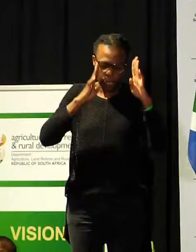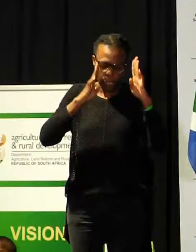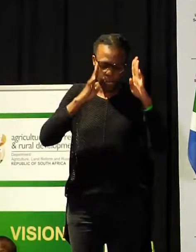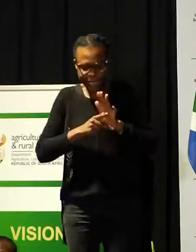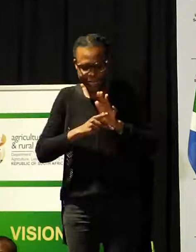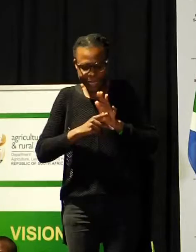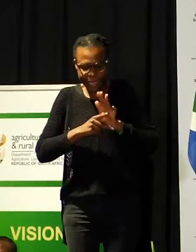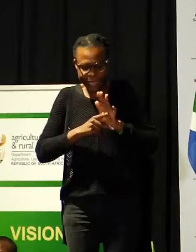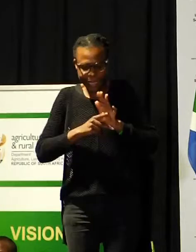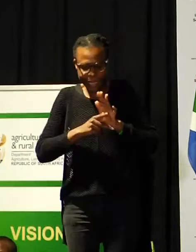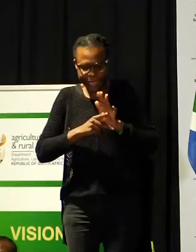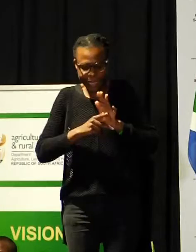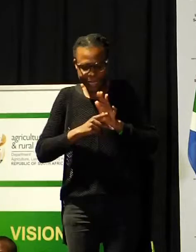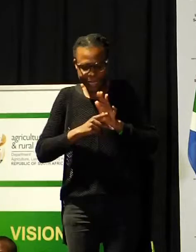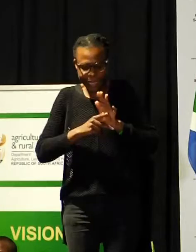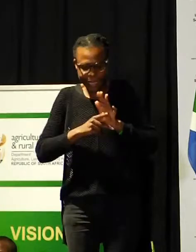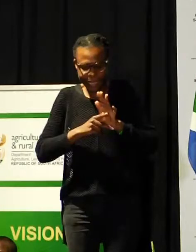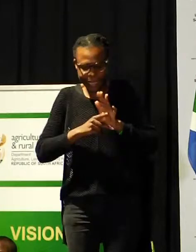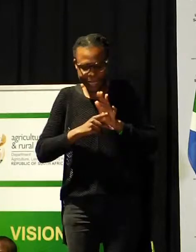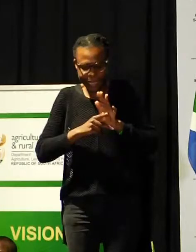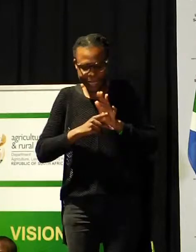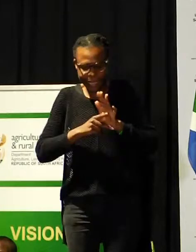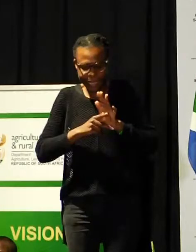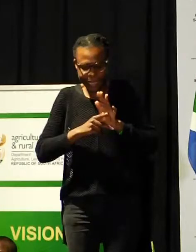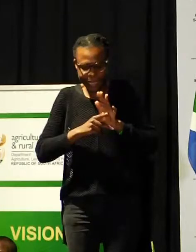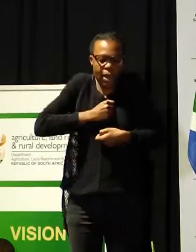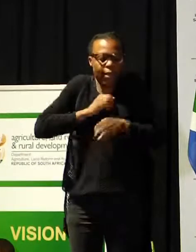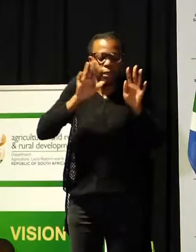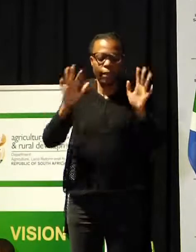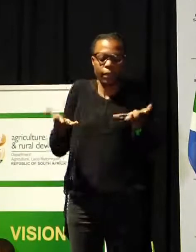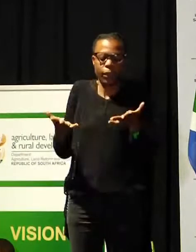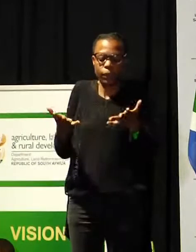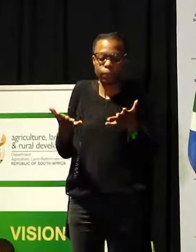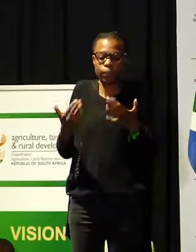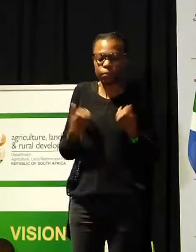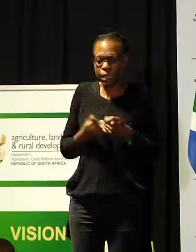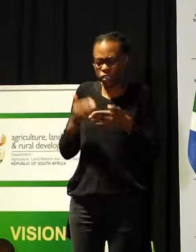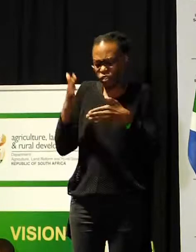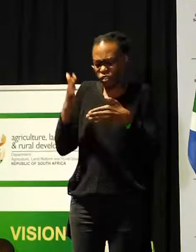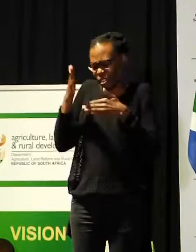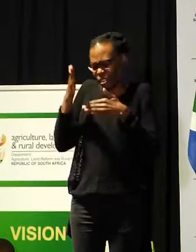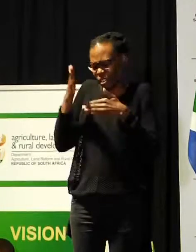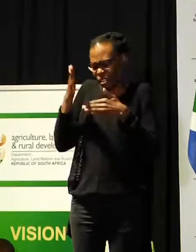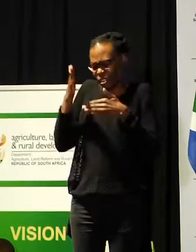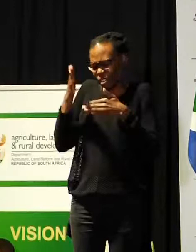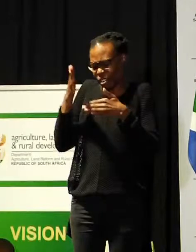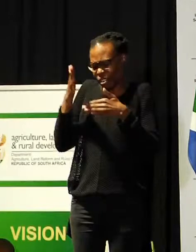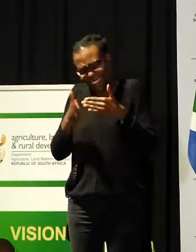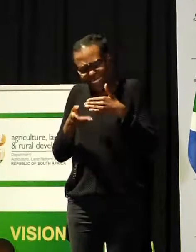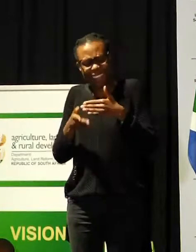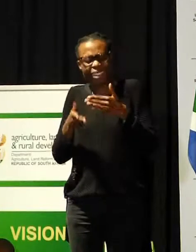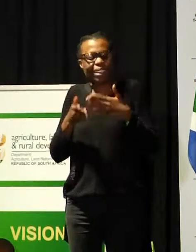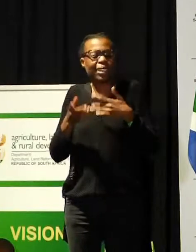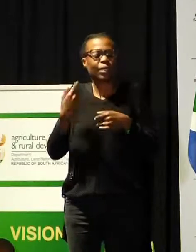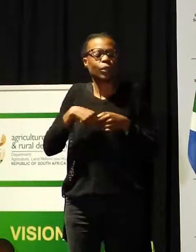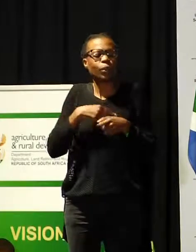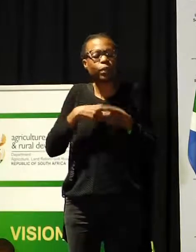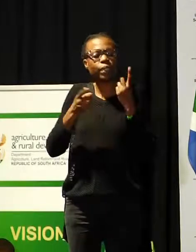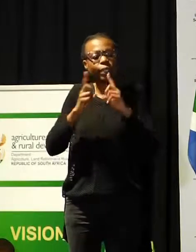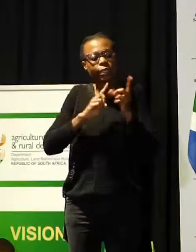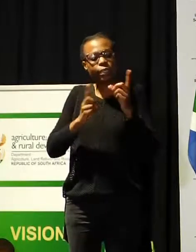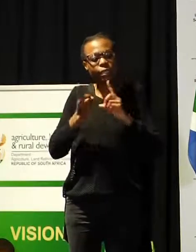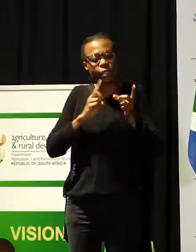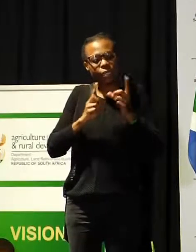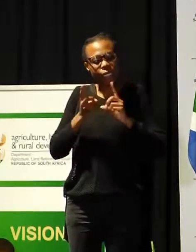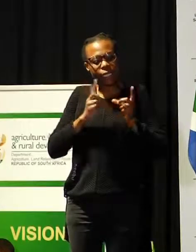land. Towards closing, There is a